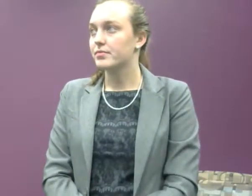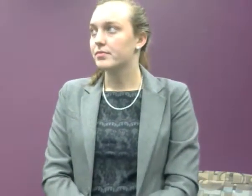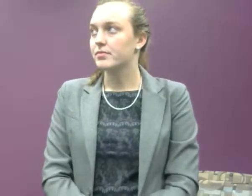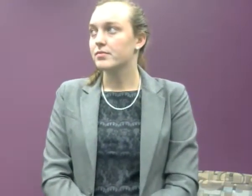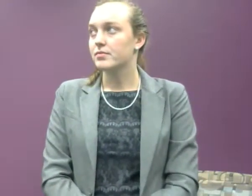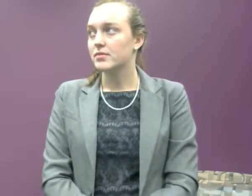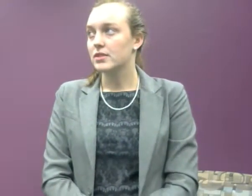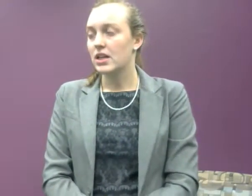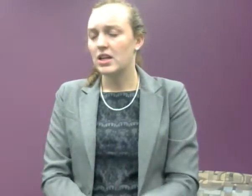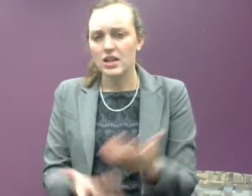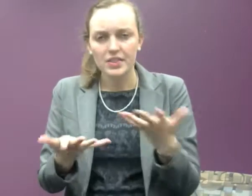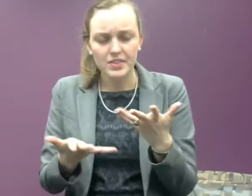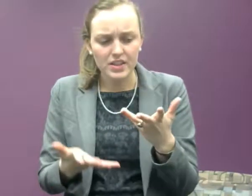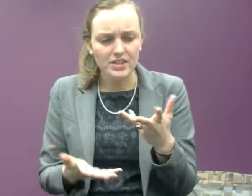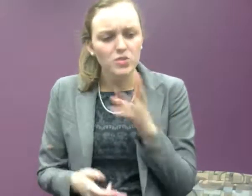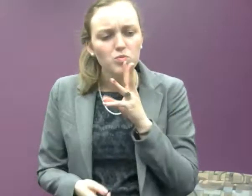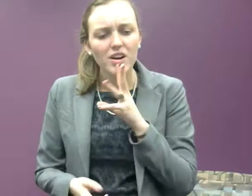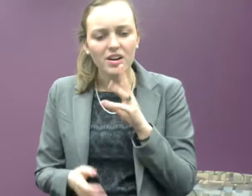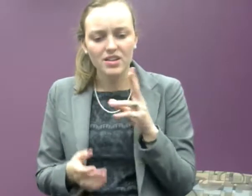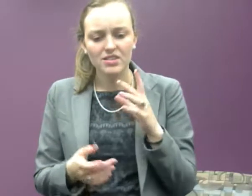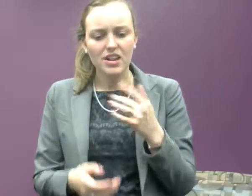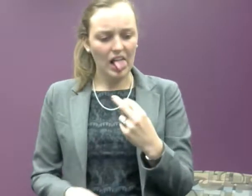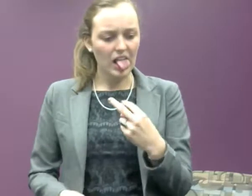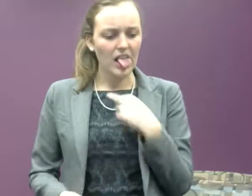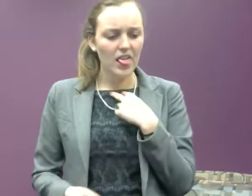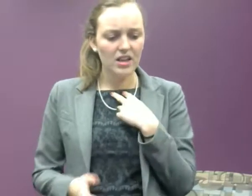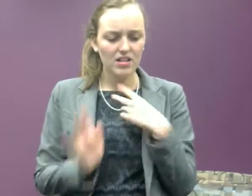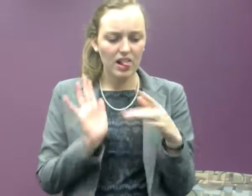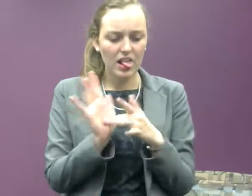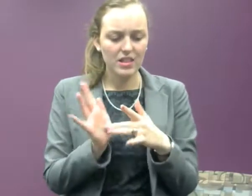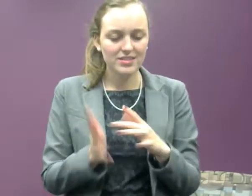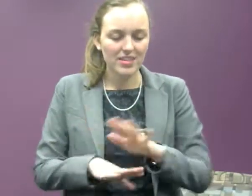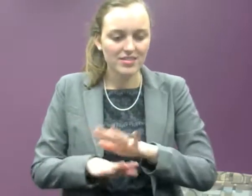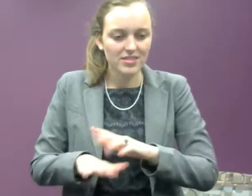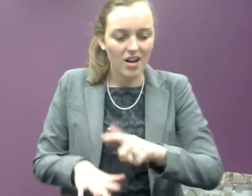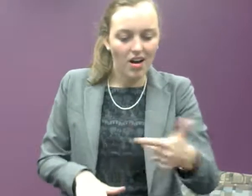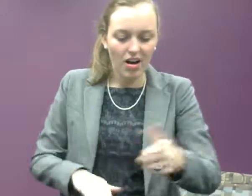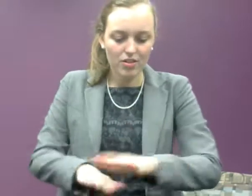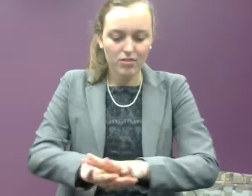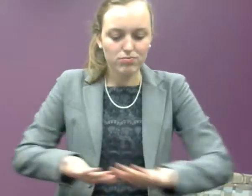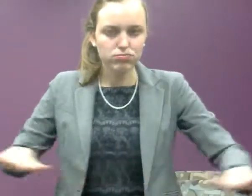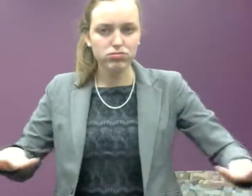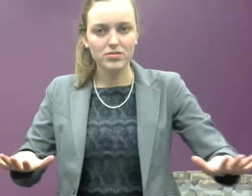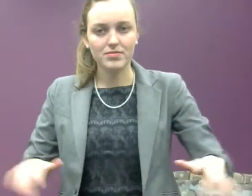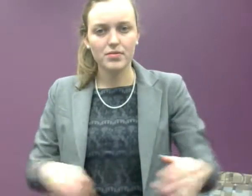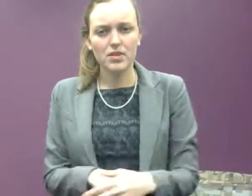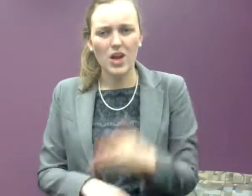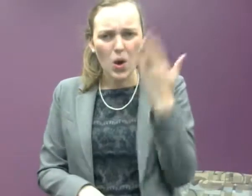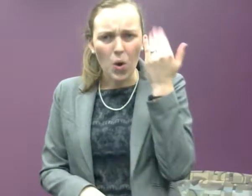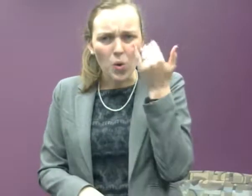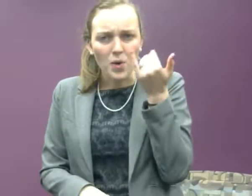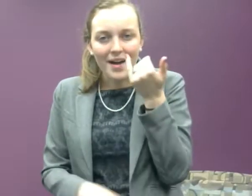other surfaces? Water will stick to smooth surfaces if they have a static charge. Okay, I've got two glass slides